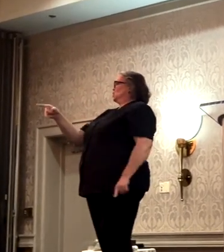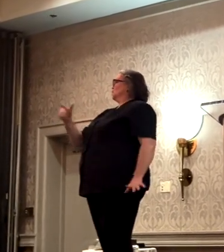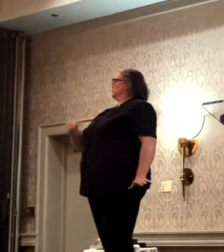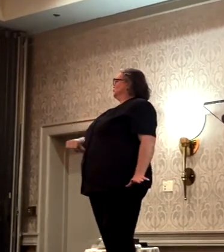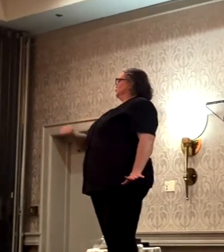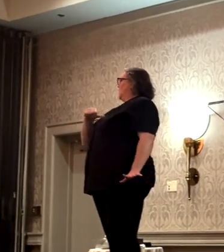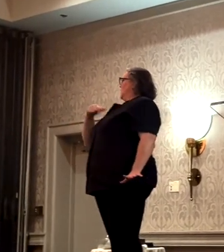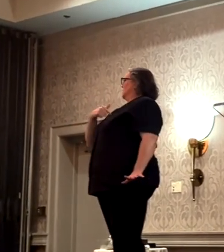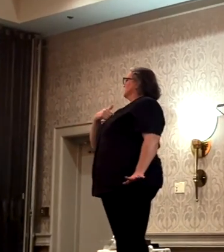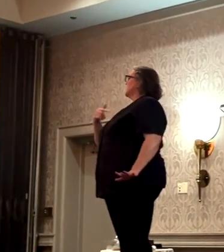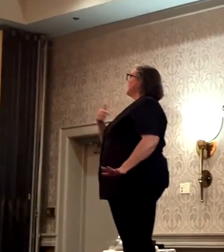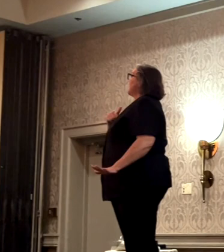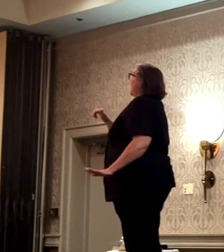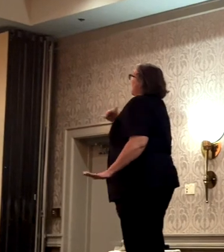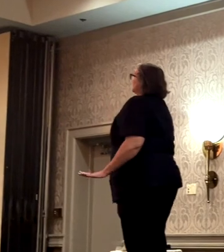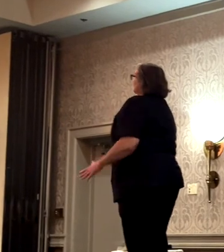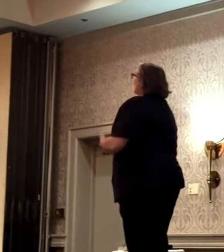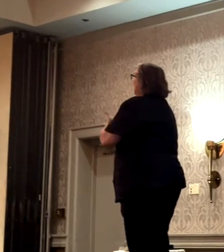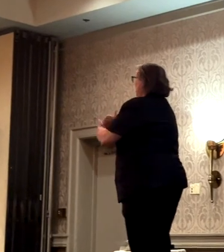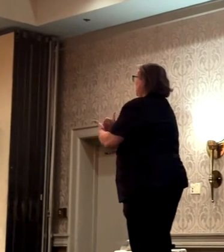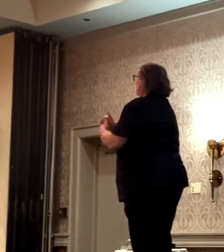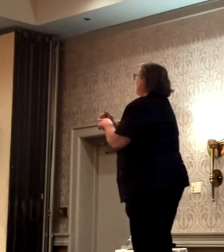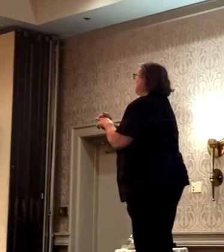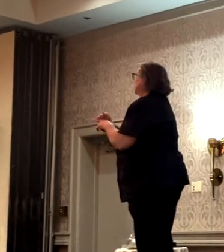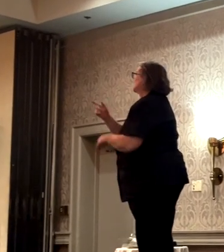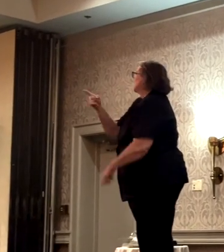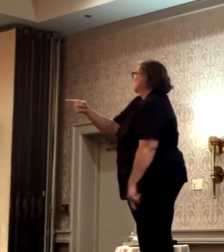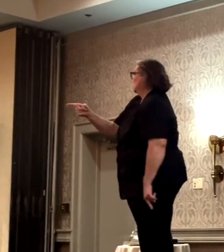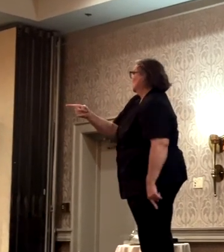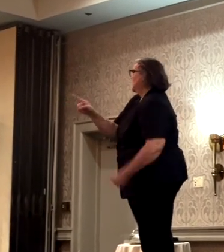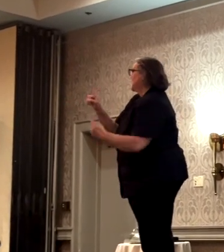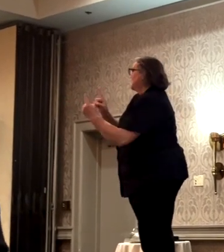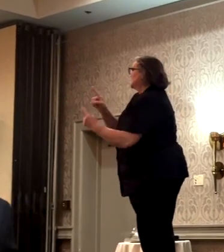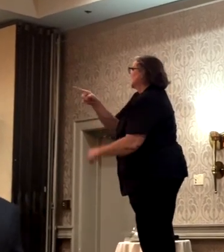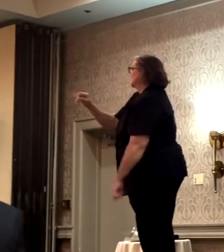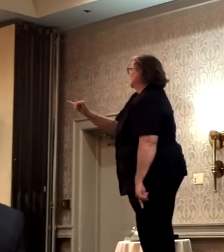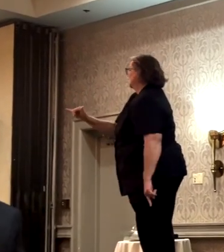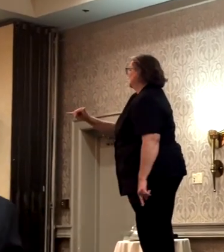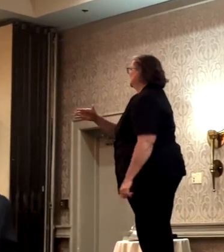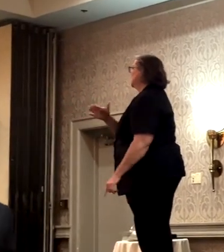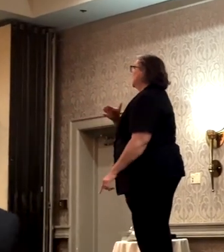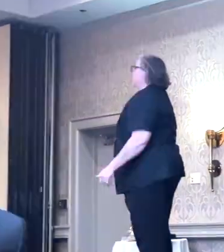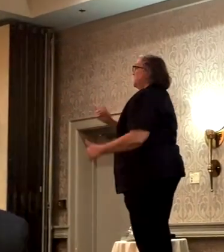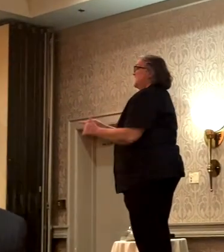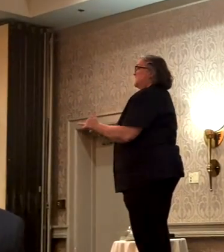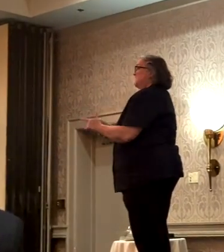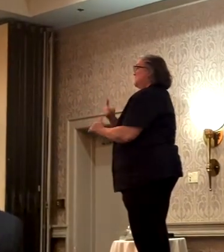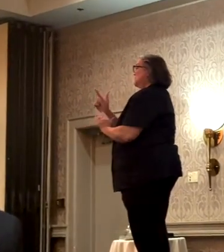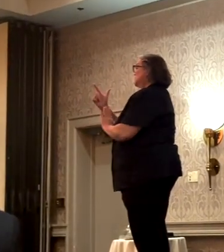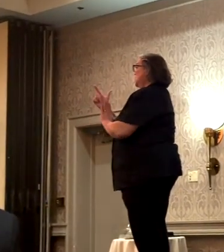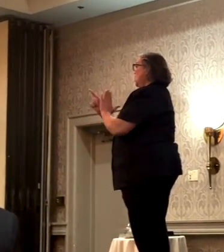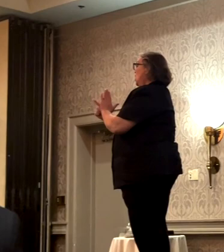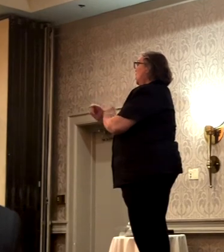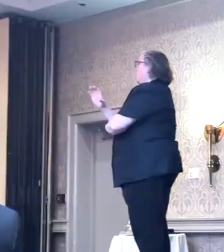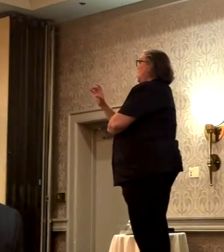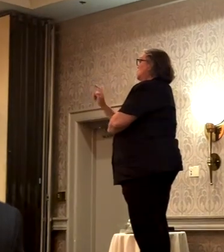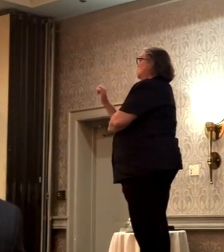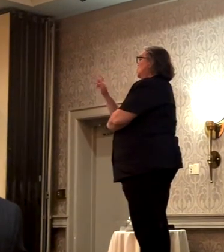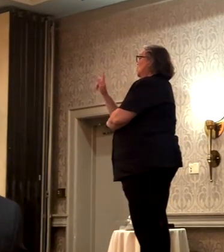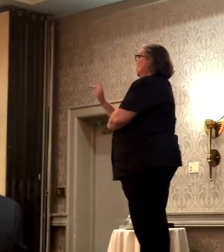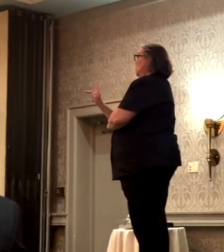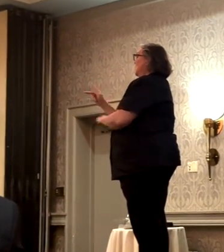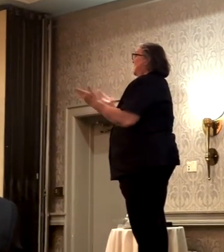had something to do with the mentoring. And one of my very first law clerks is here, the clerk